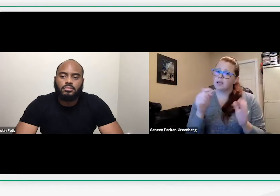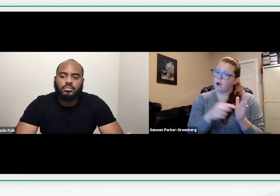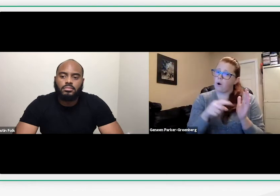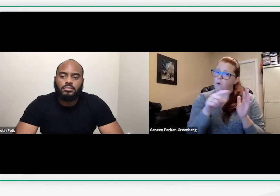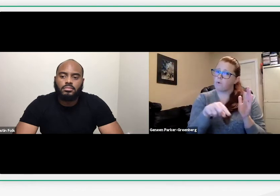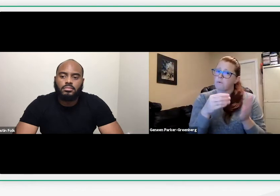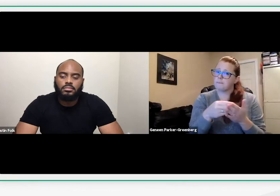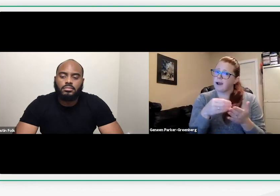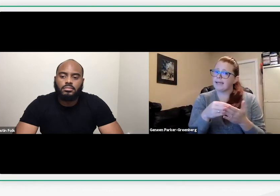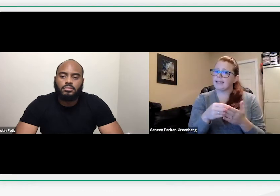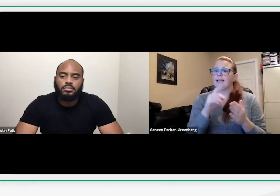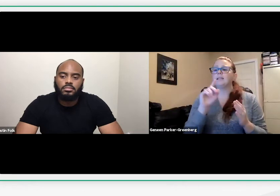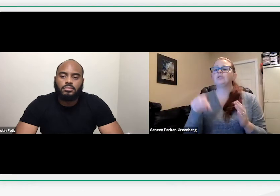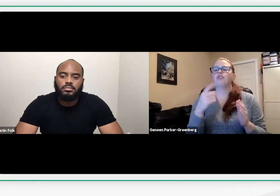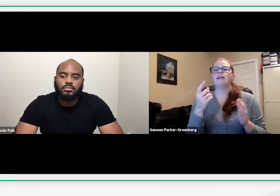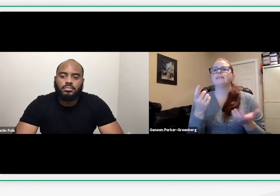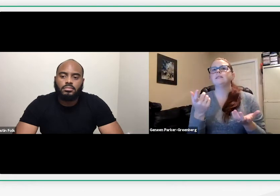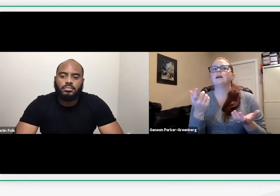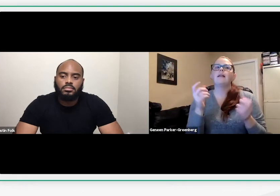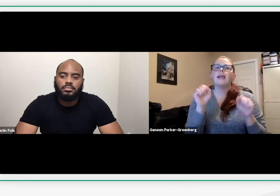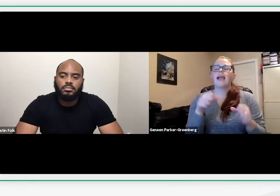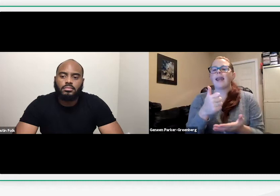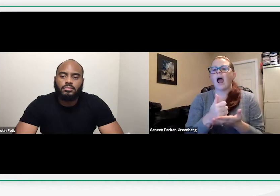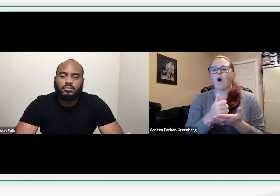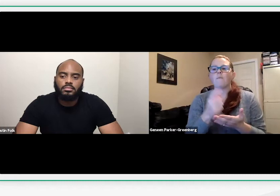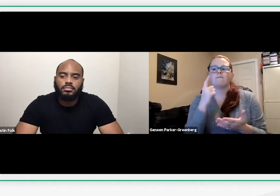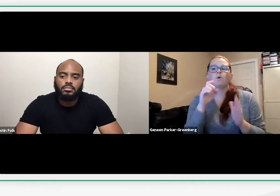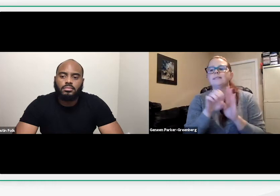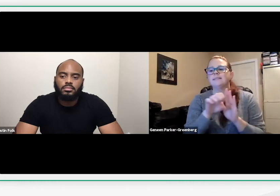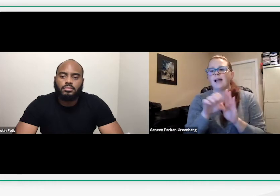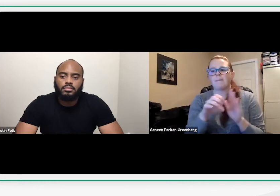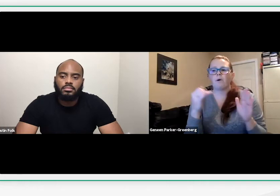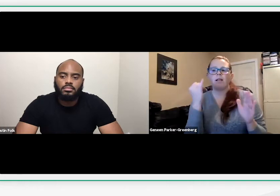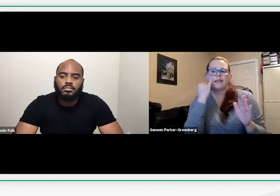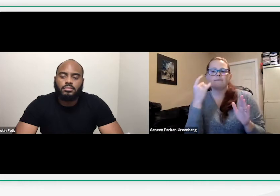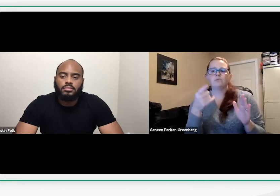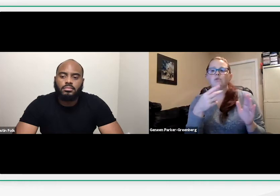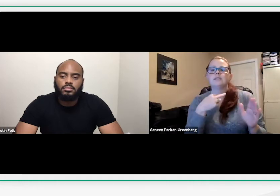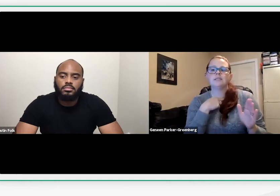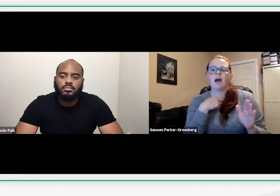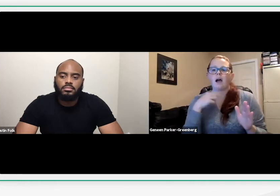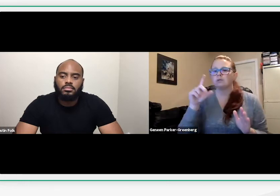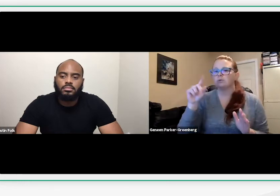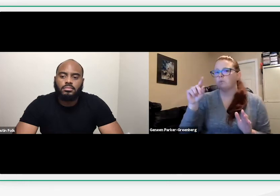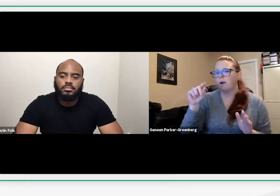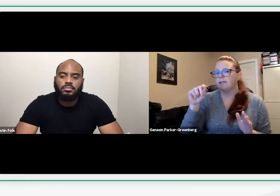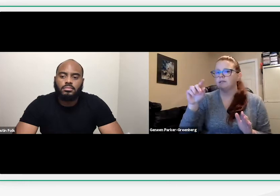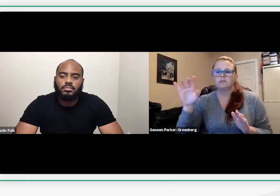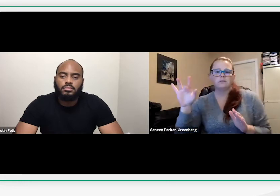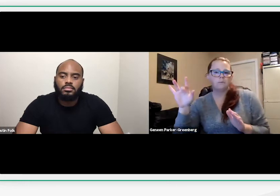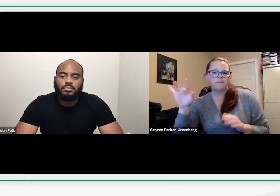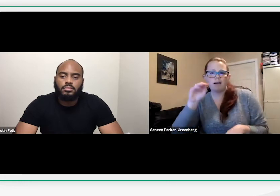avoid paying off your debts, because you do actually owe them that money, but they can help you